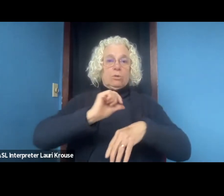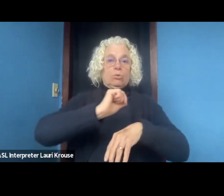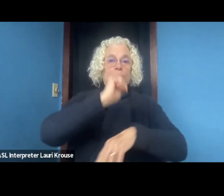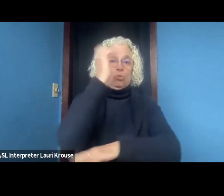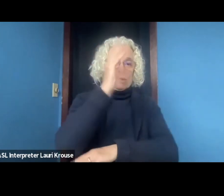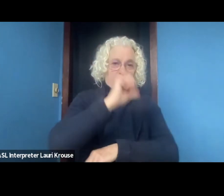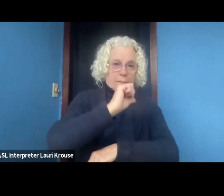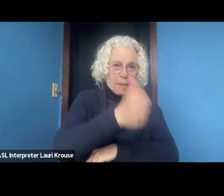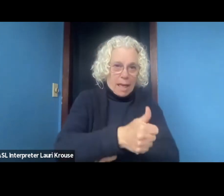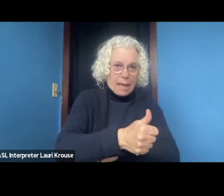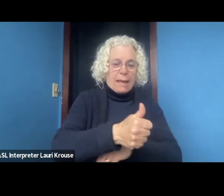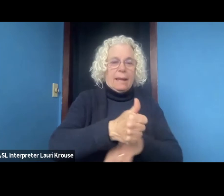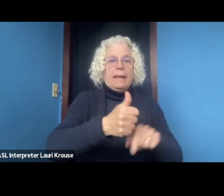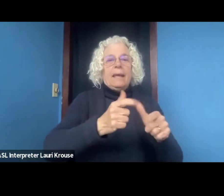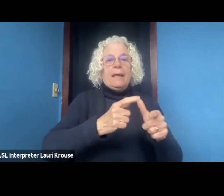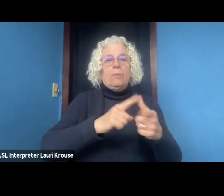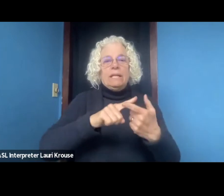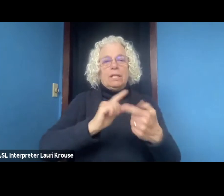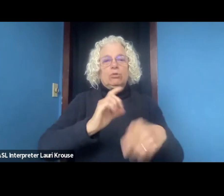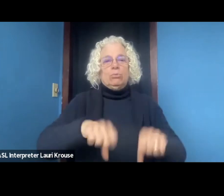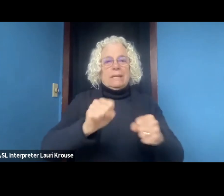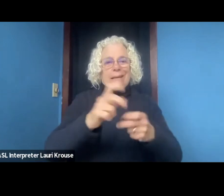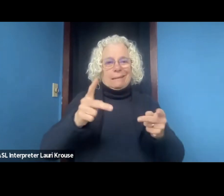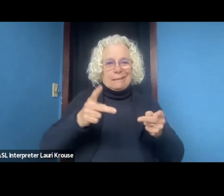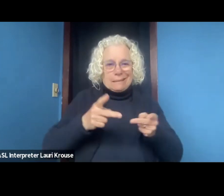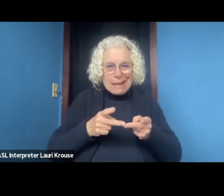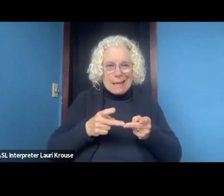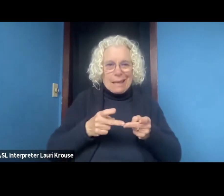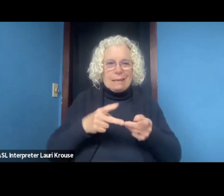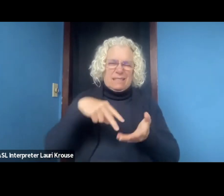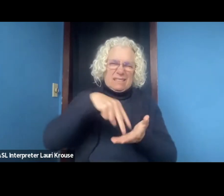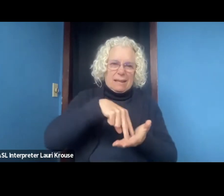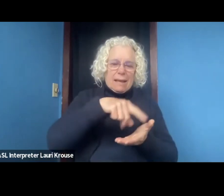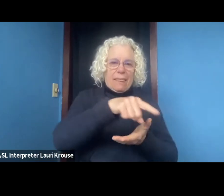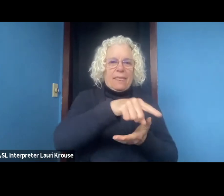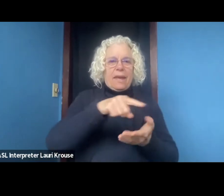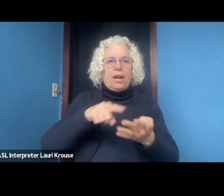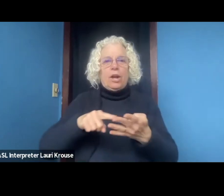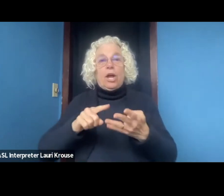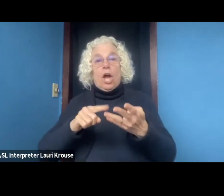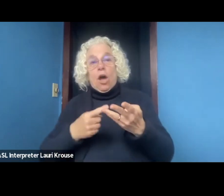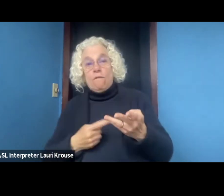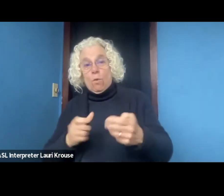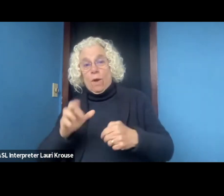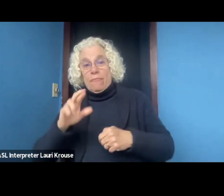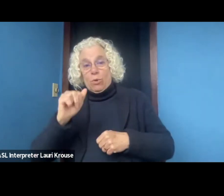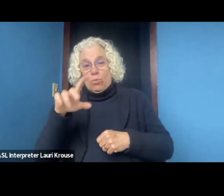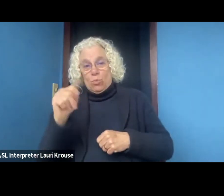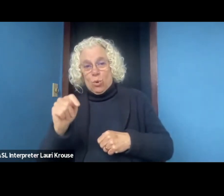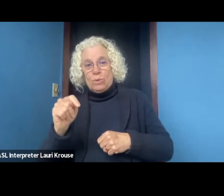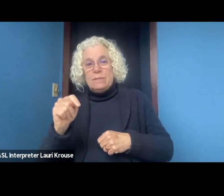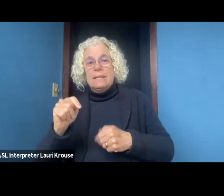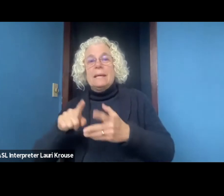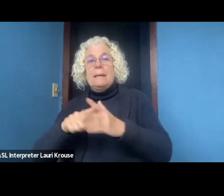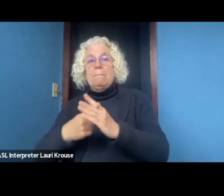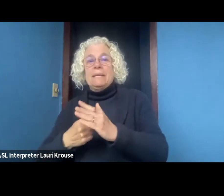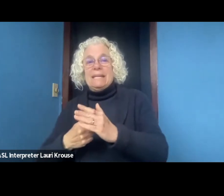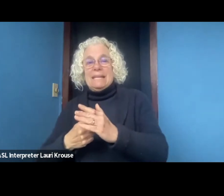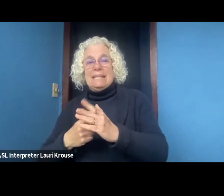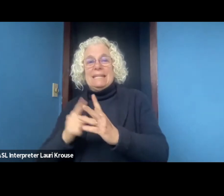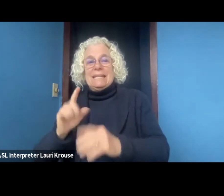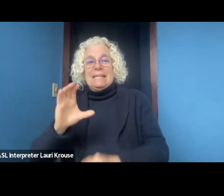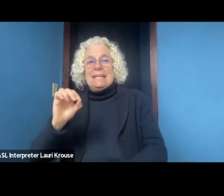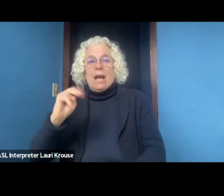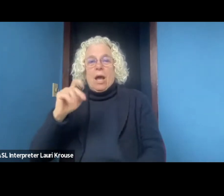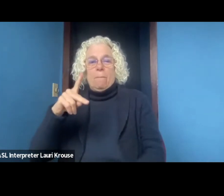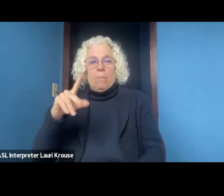a stand, avoid the great roast, and start to compost. So, excellent. So another one of our decisions